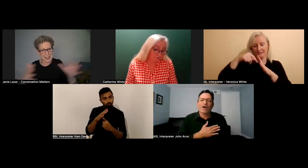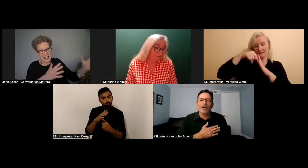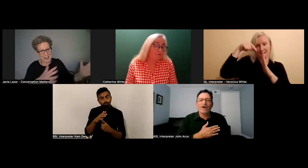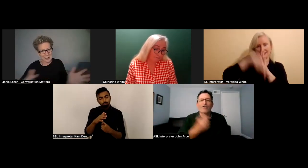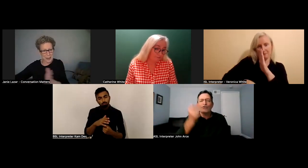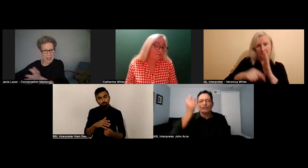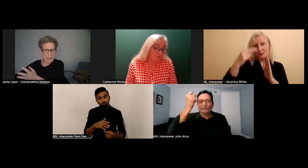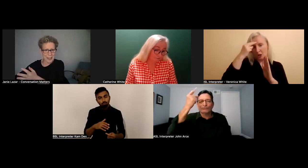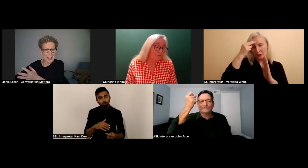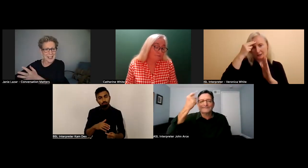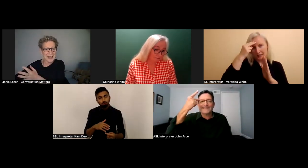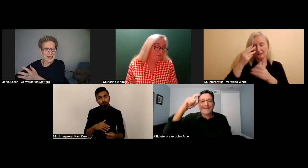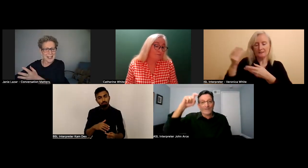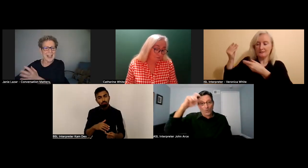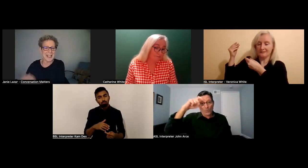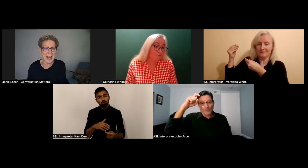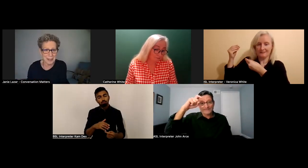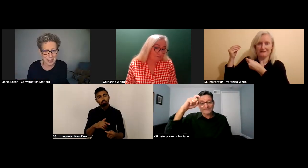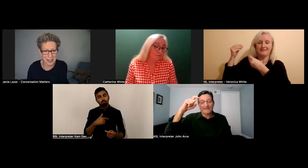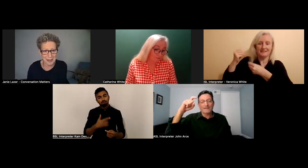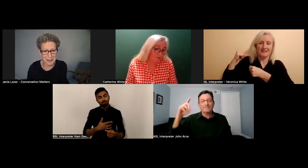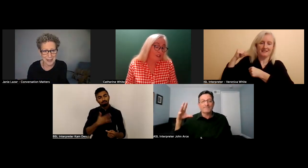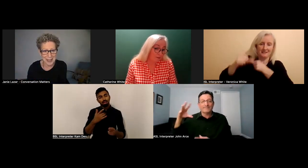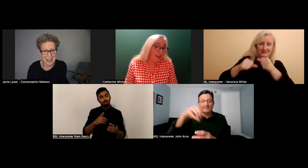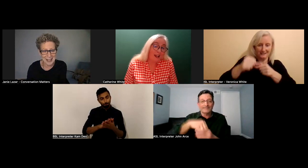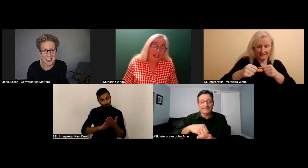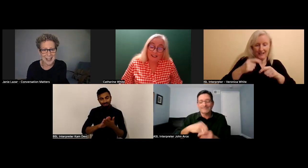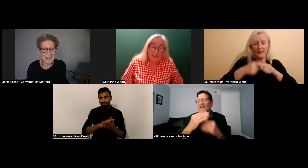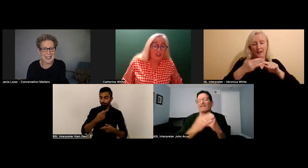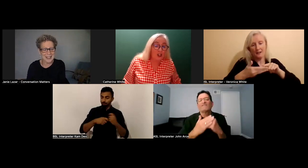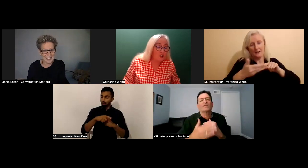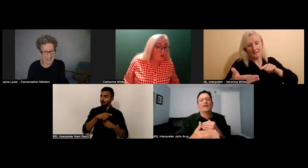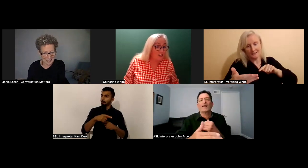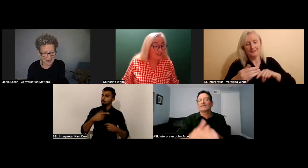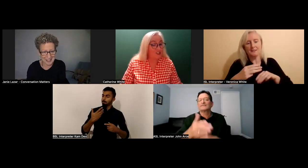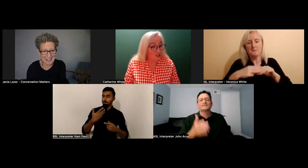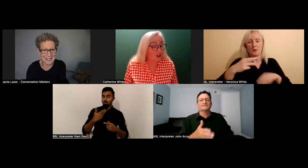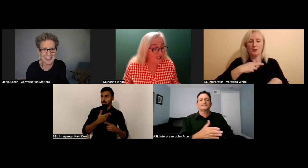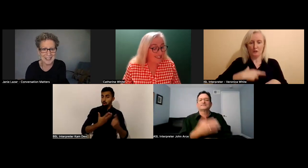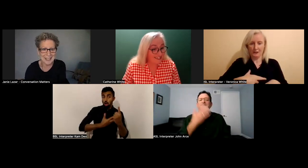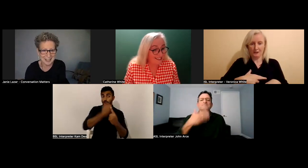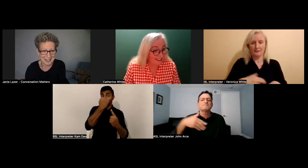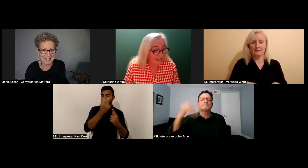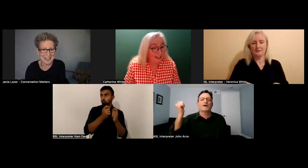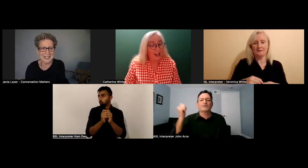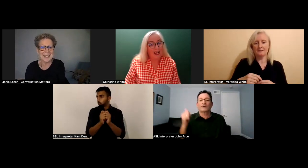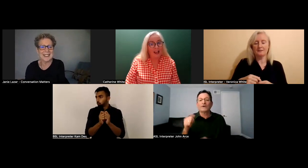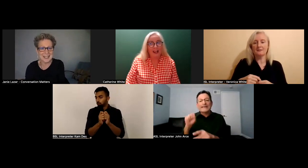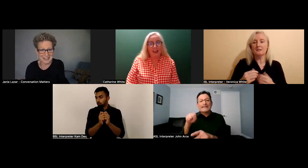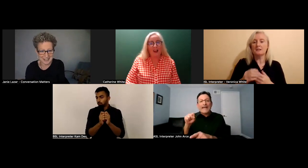comes from here on in is ever richer. Yeah. And I think young coders deserve to